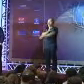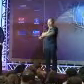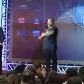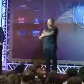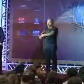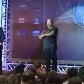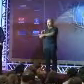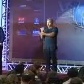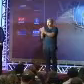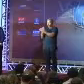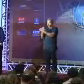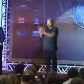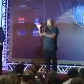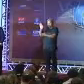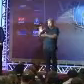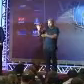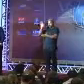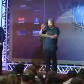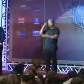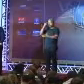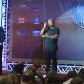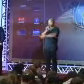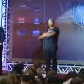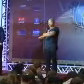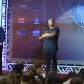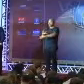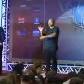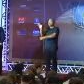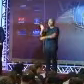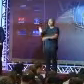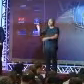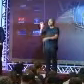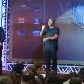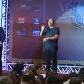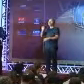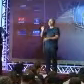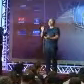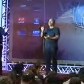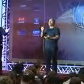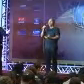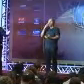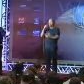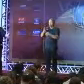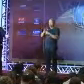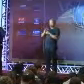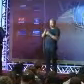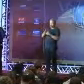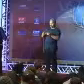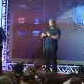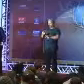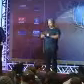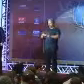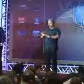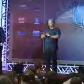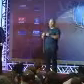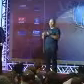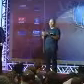If you want to study operating system design, you can take a look at many different